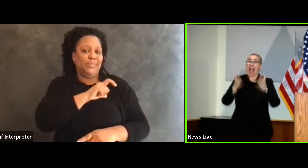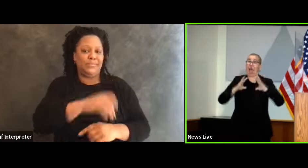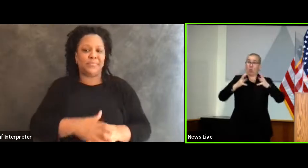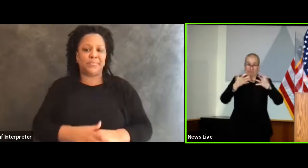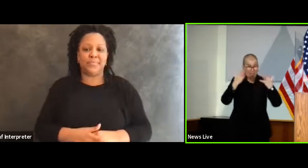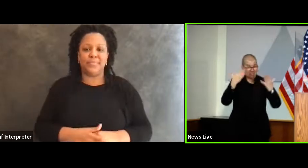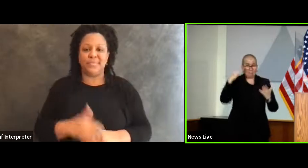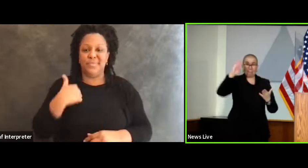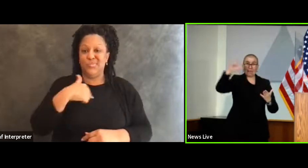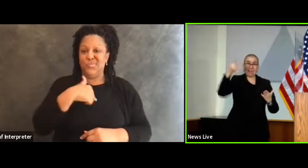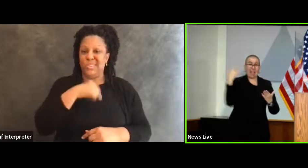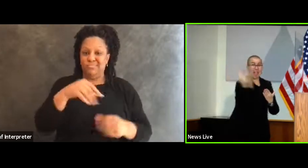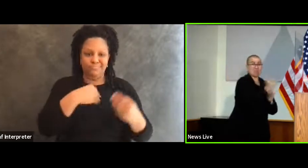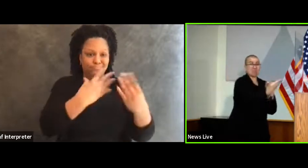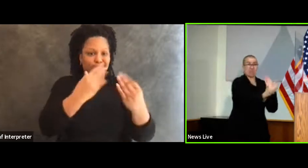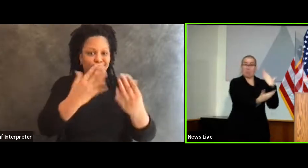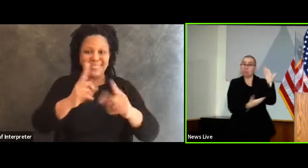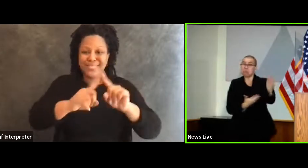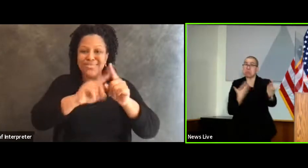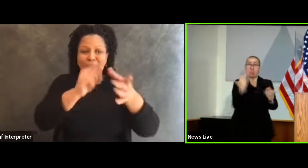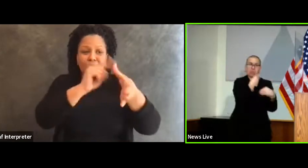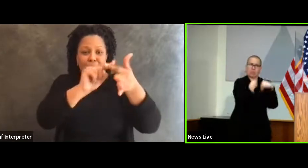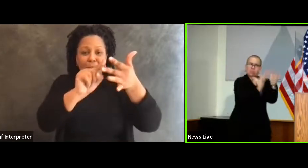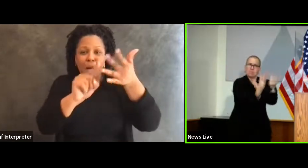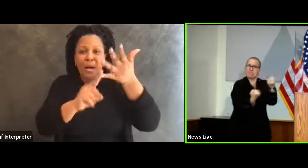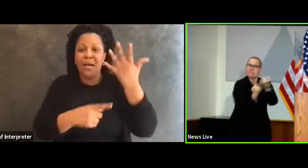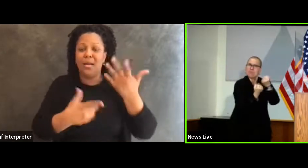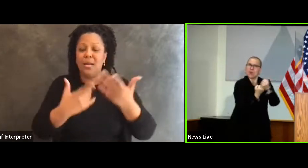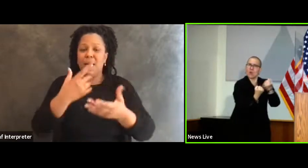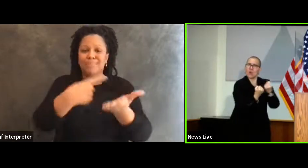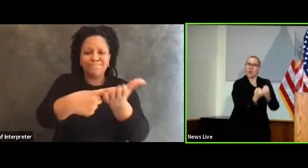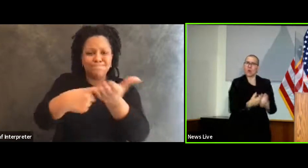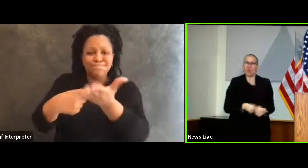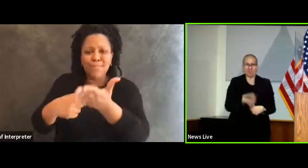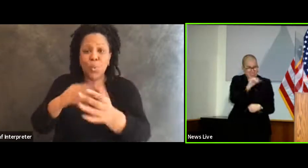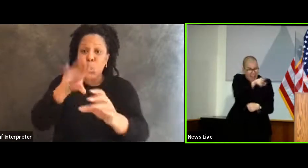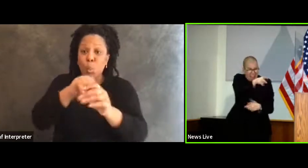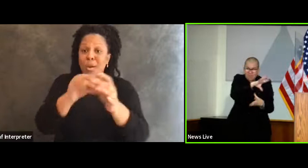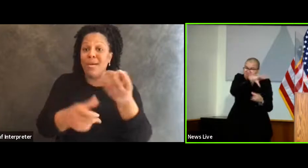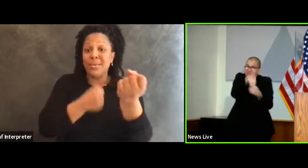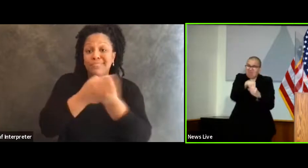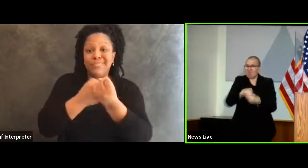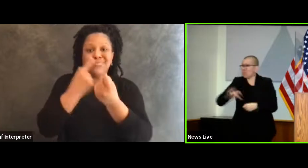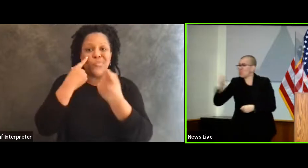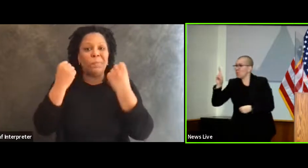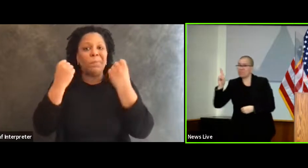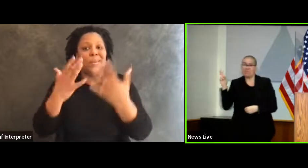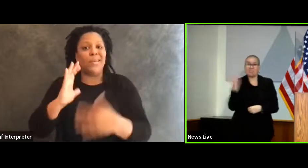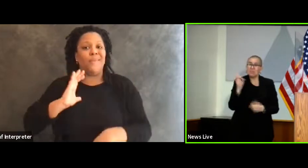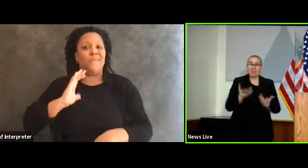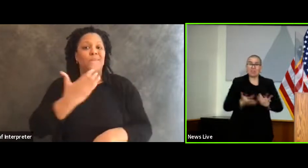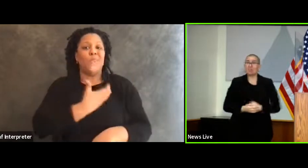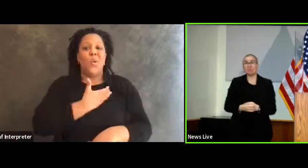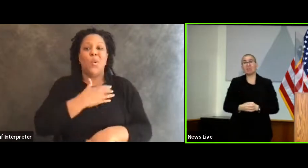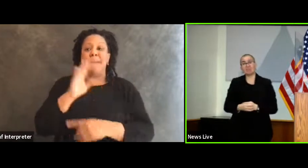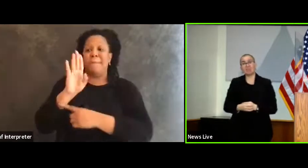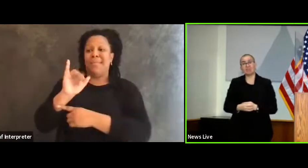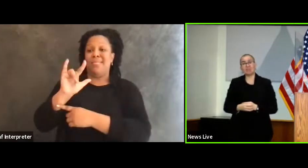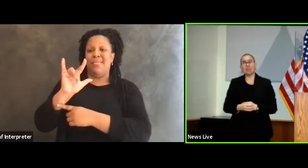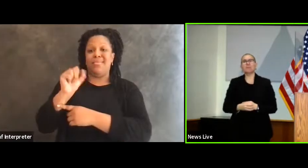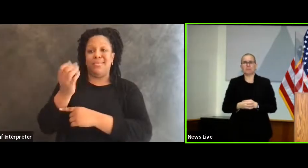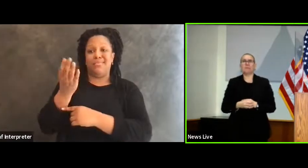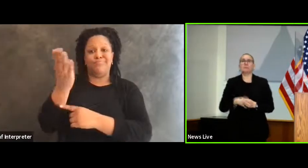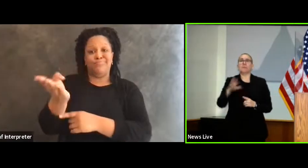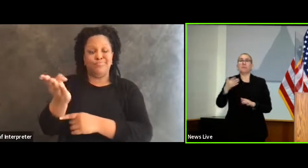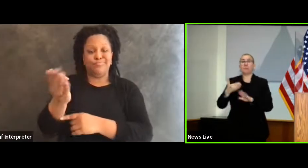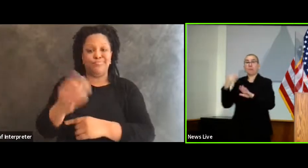to choose, including bipartisan support for a number of these provisions. As I mentioned earlier, the officers who